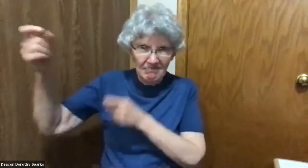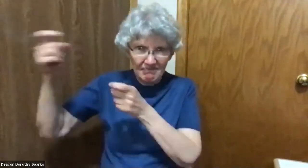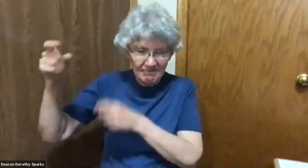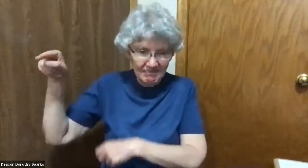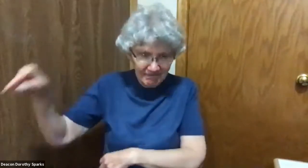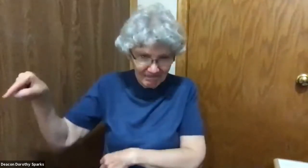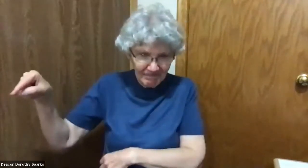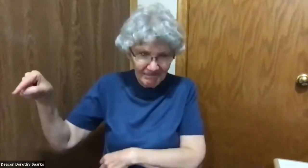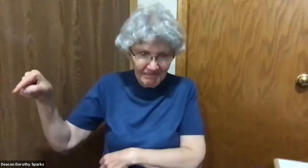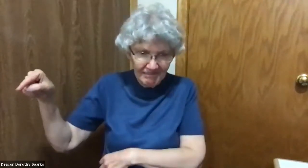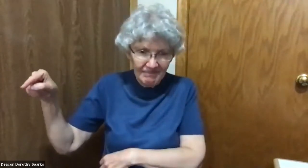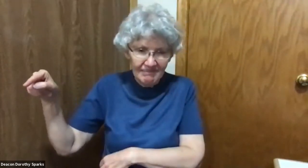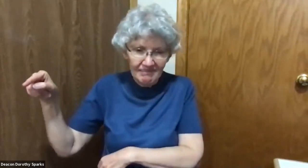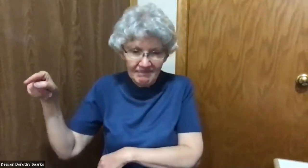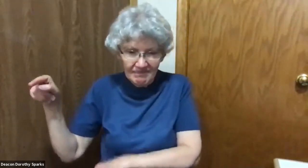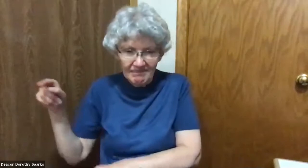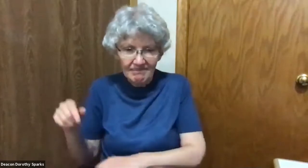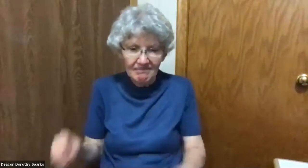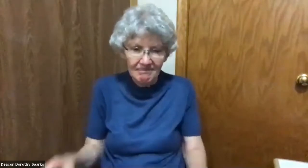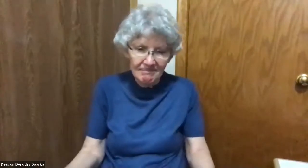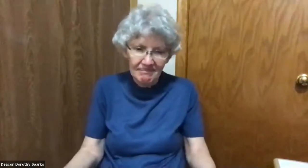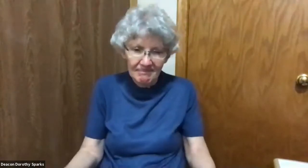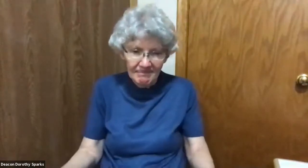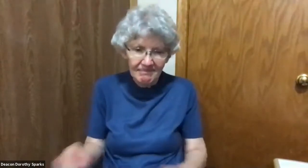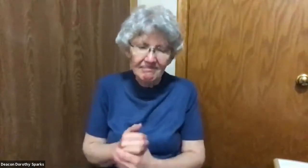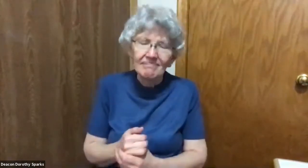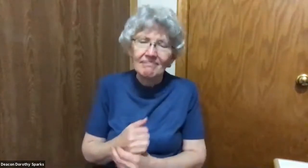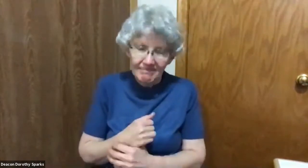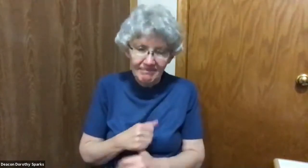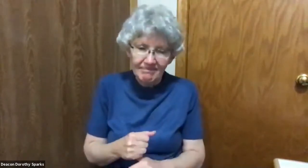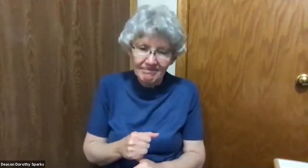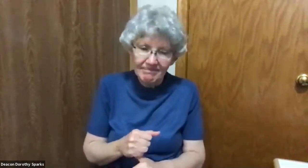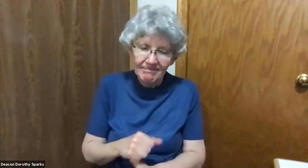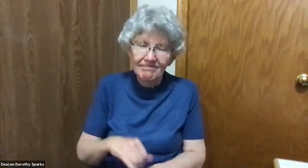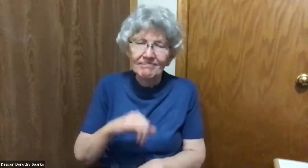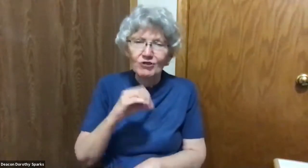But to Herod the ruler, he said,